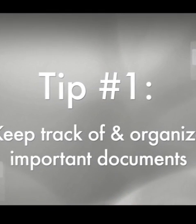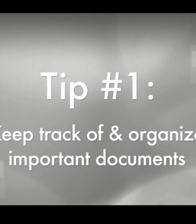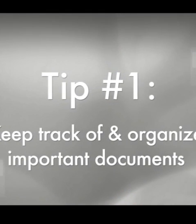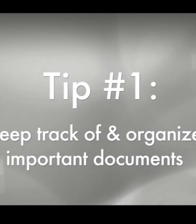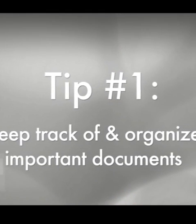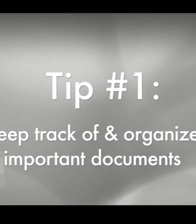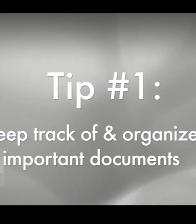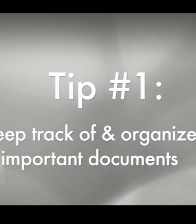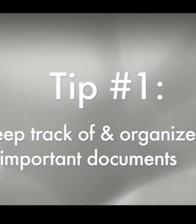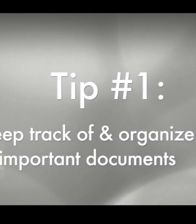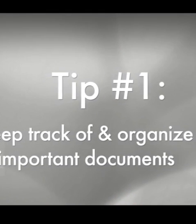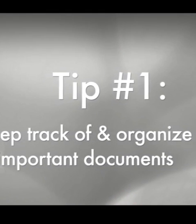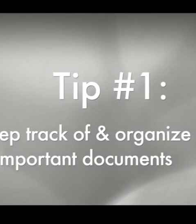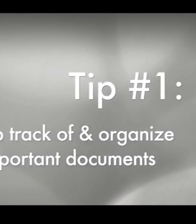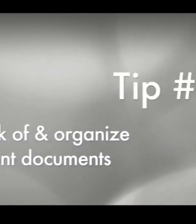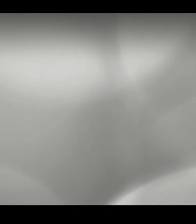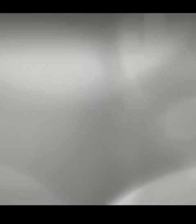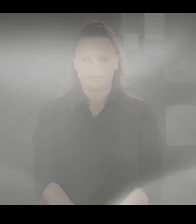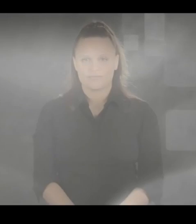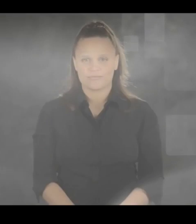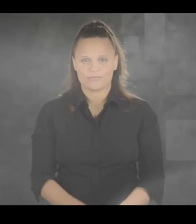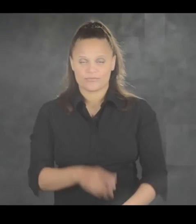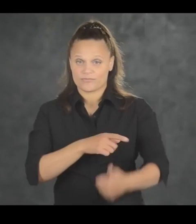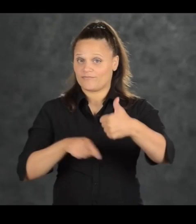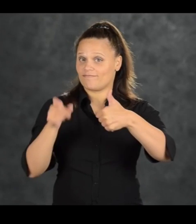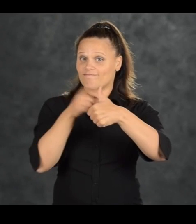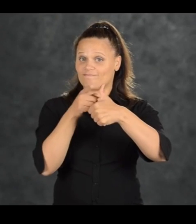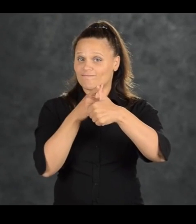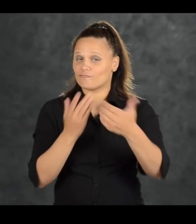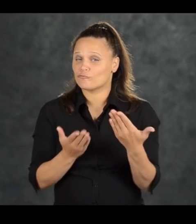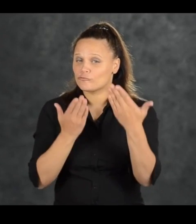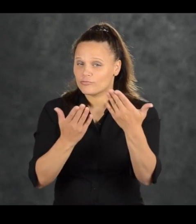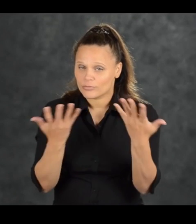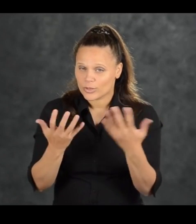help. So tip 1, track and organize important information.